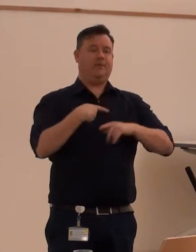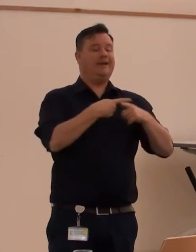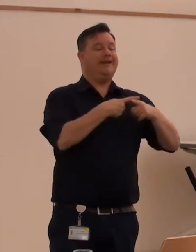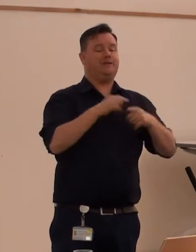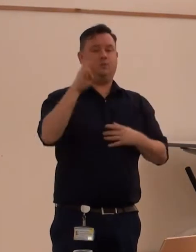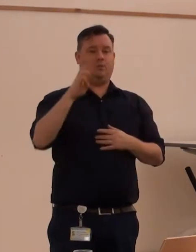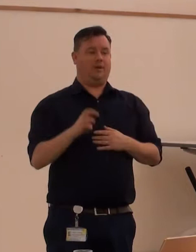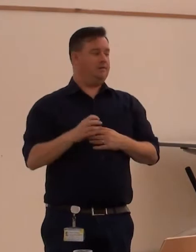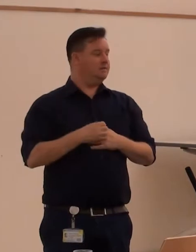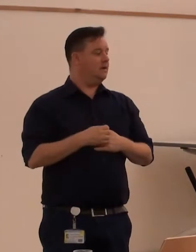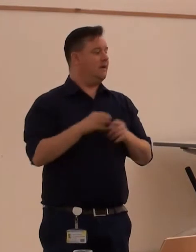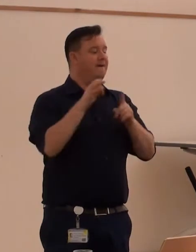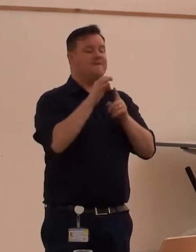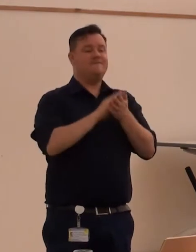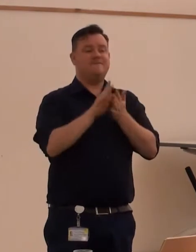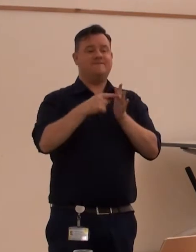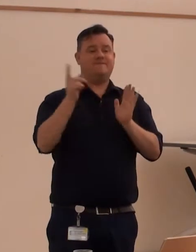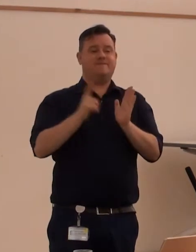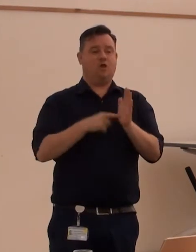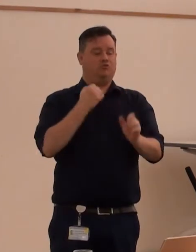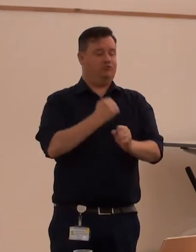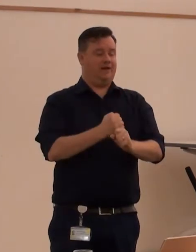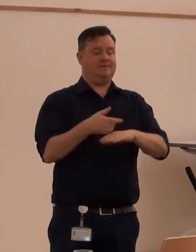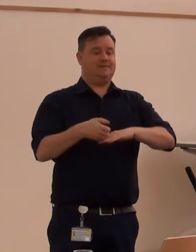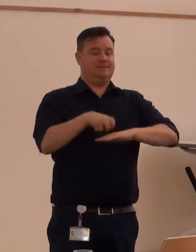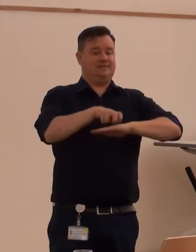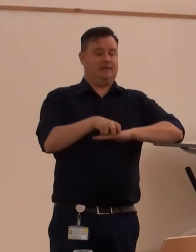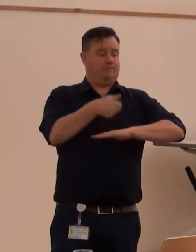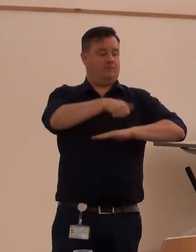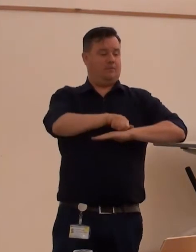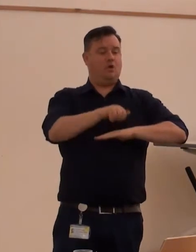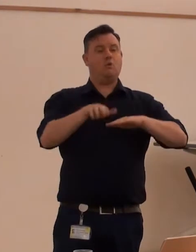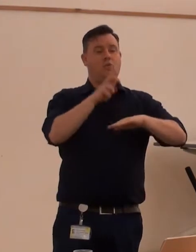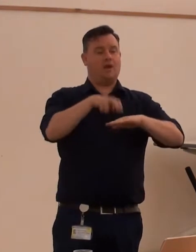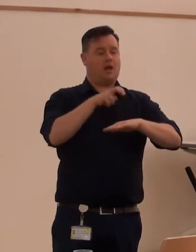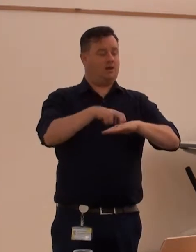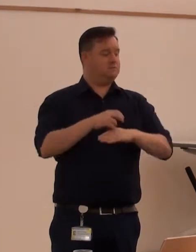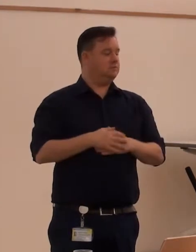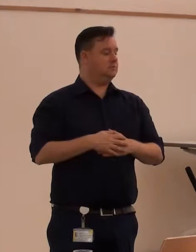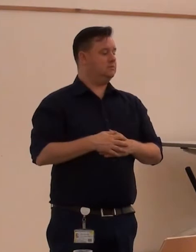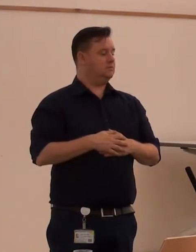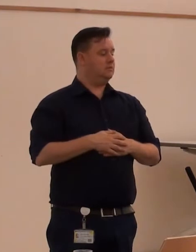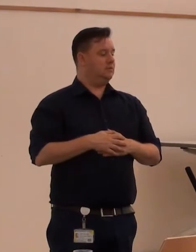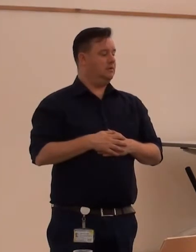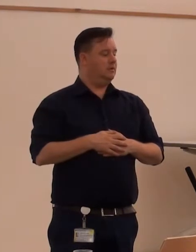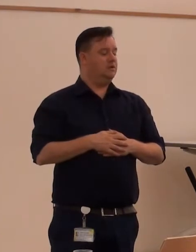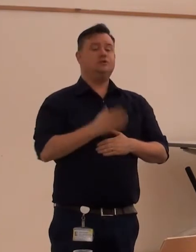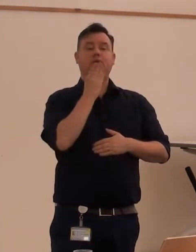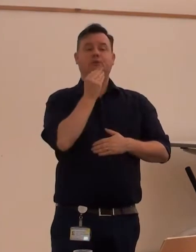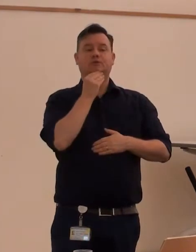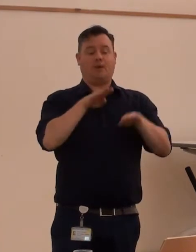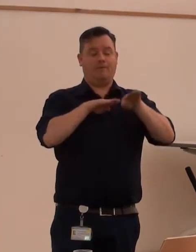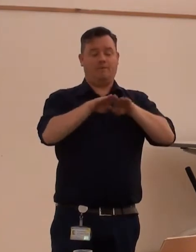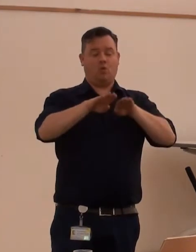and Phil Craven, Sir Phil Craven, is sat behind Northern Ireland. So again, it's a recreation, but using sports wheelchairs